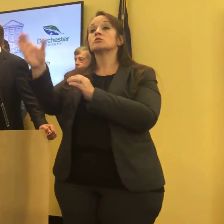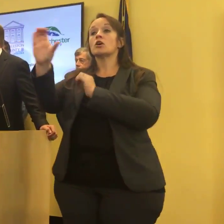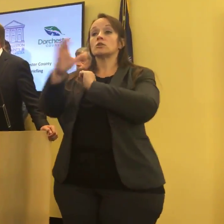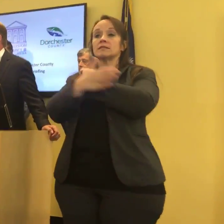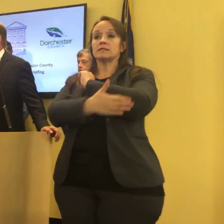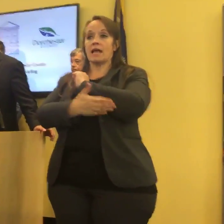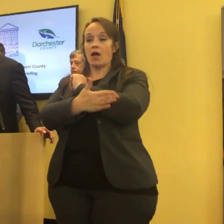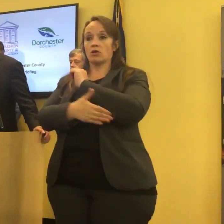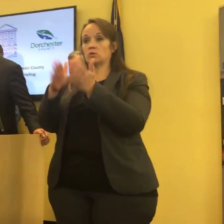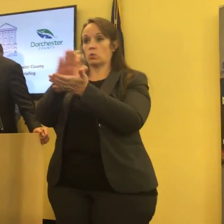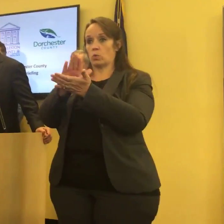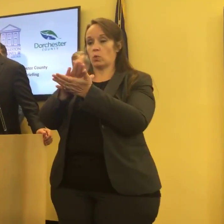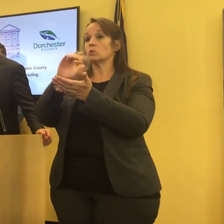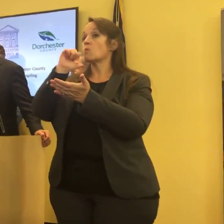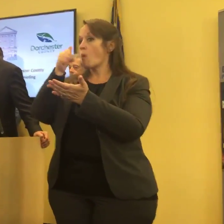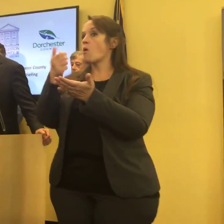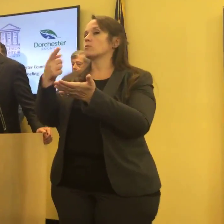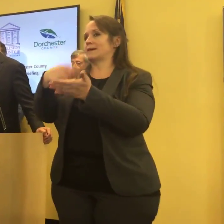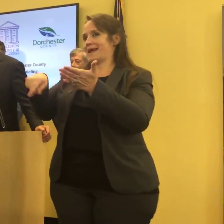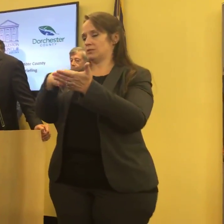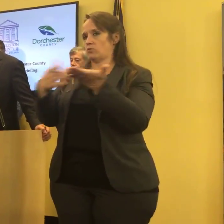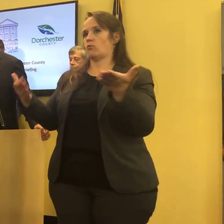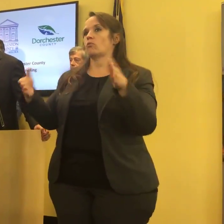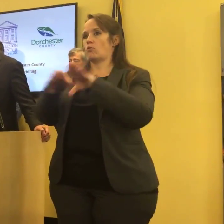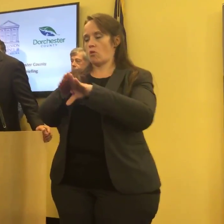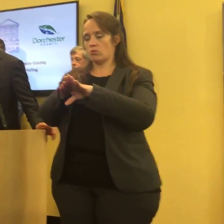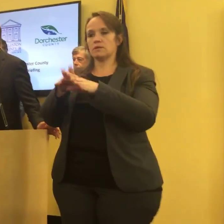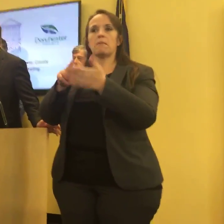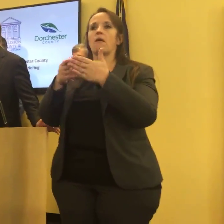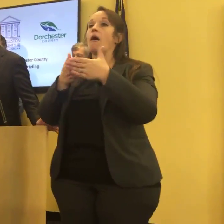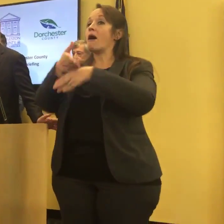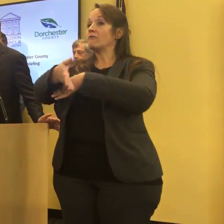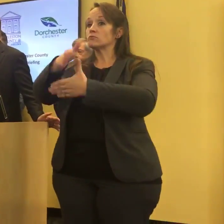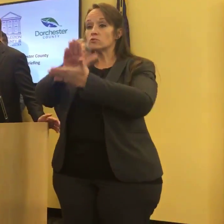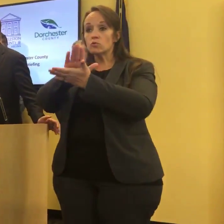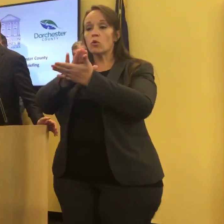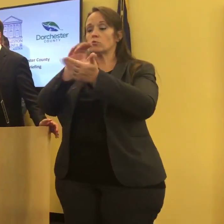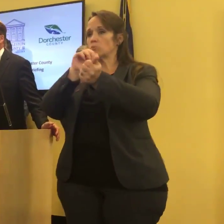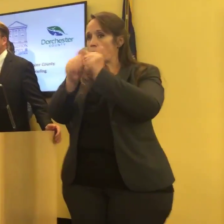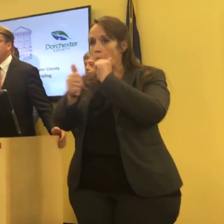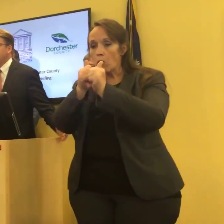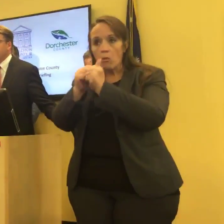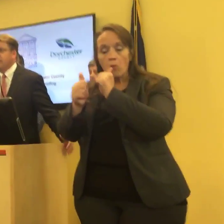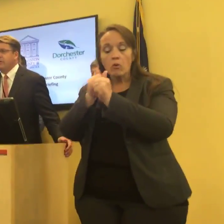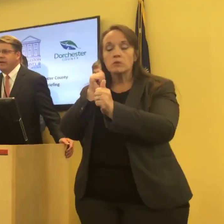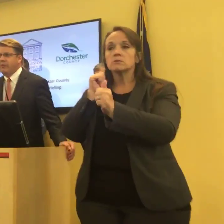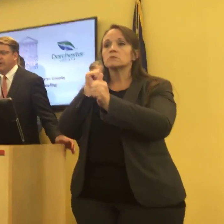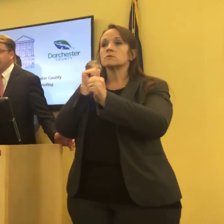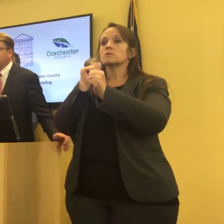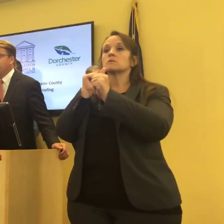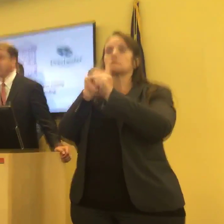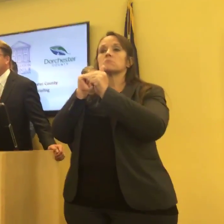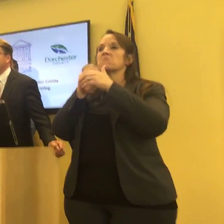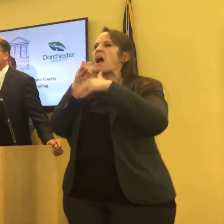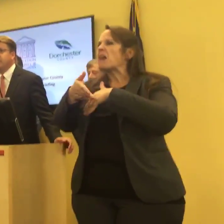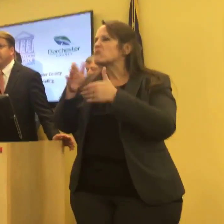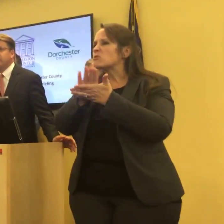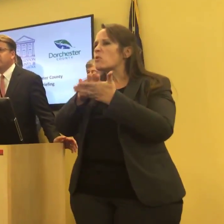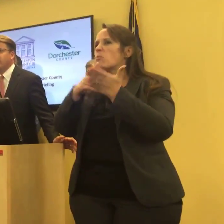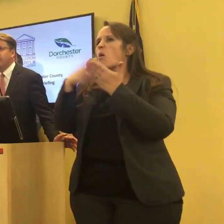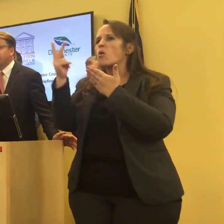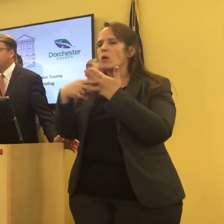has gone ahead and canceled school for tomorrow. This includes the after-school activities, sports, any other after-school programs. The